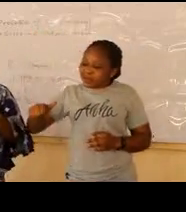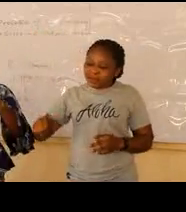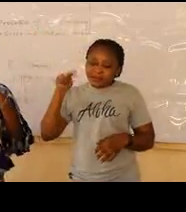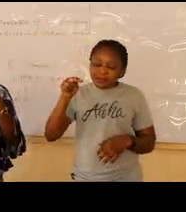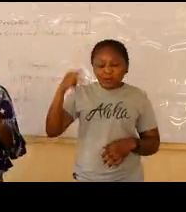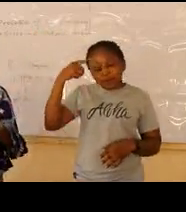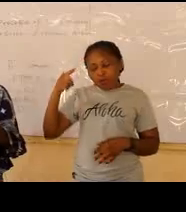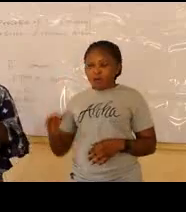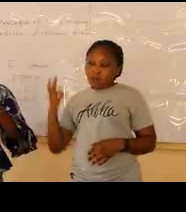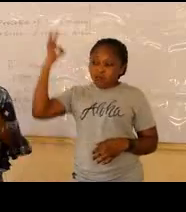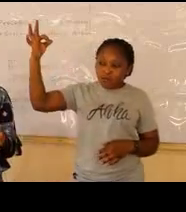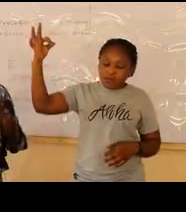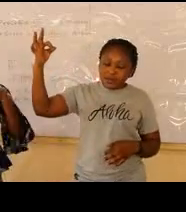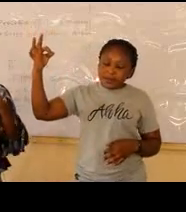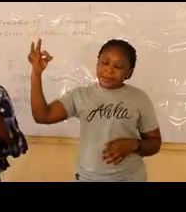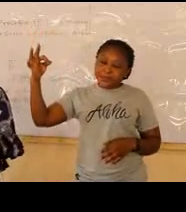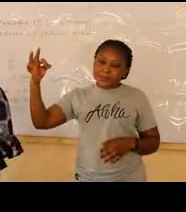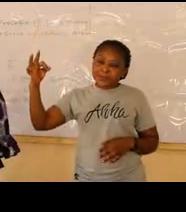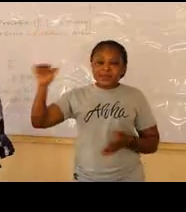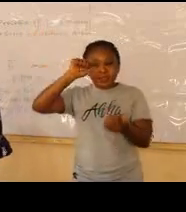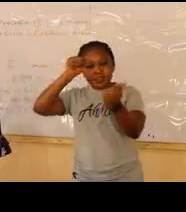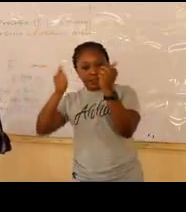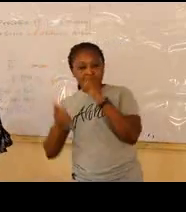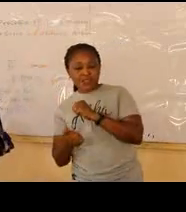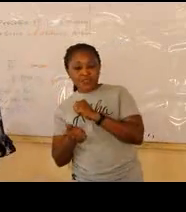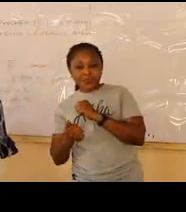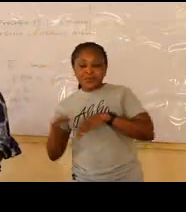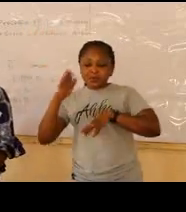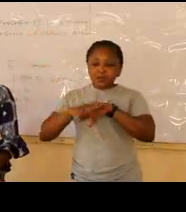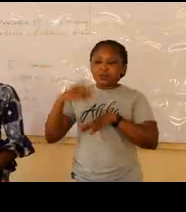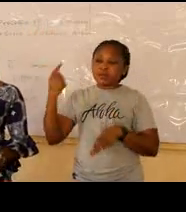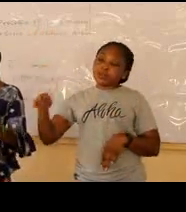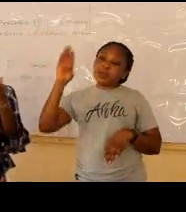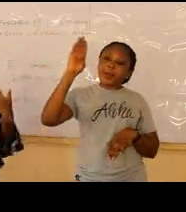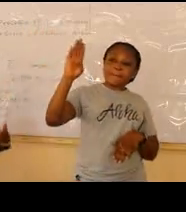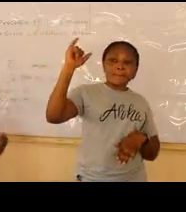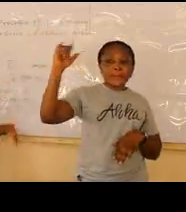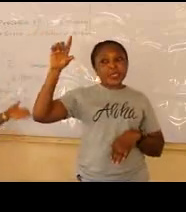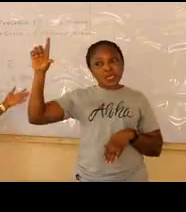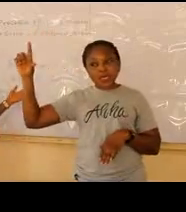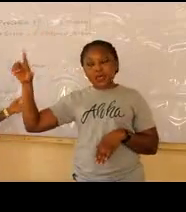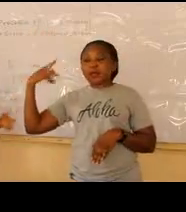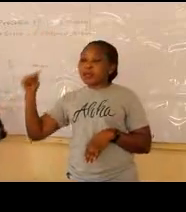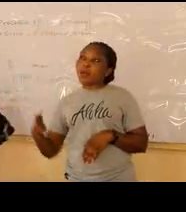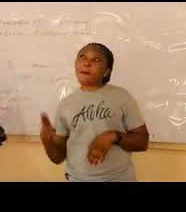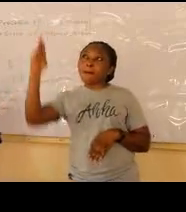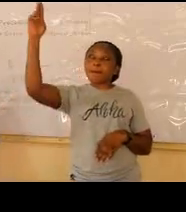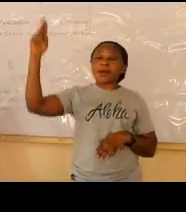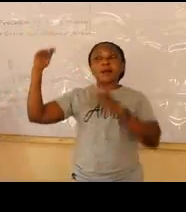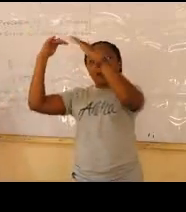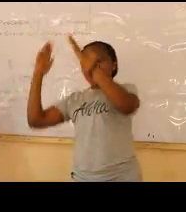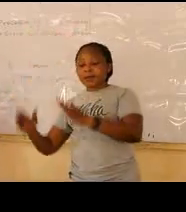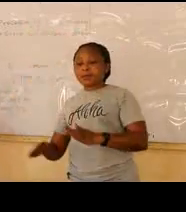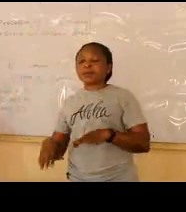amendments and discussions or scrutiny based on the contents of the bill, The upper house can do what? Can